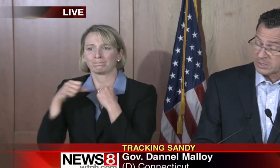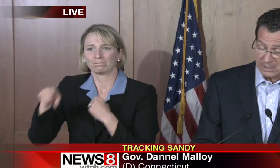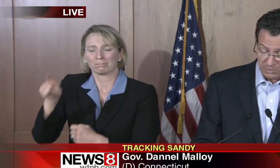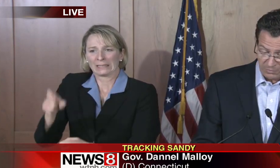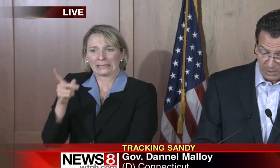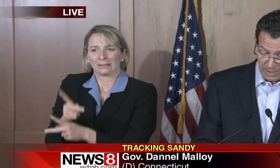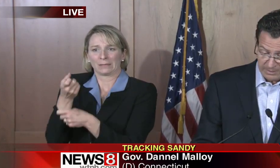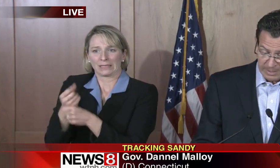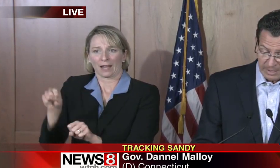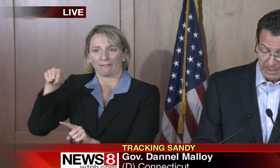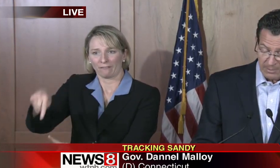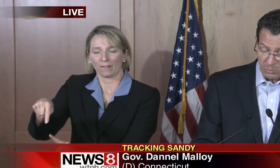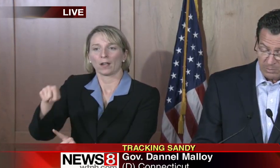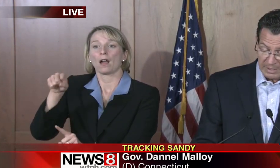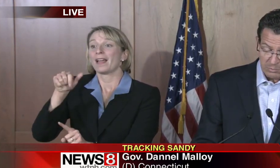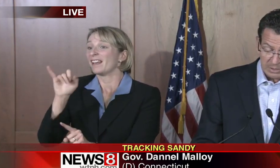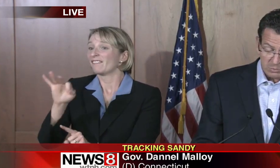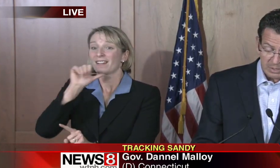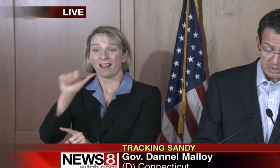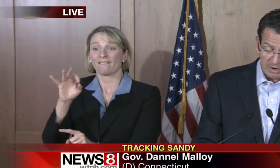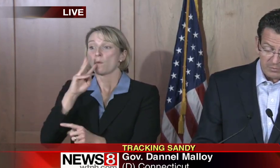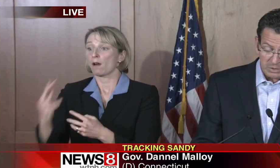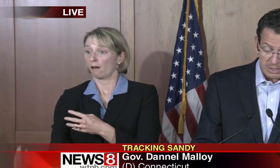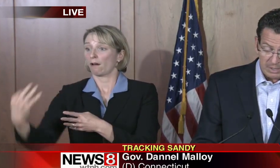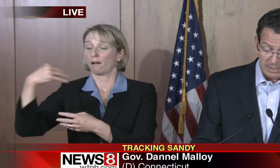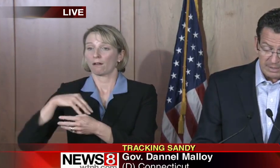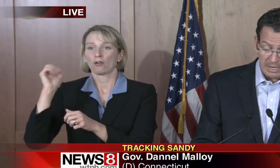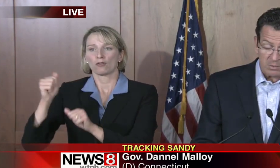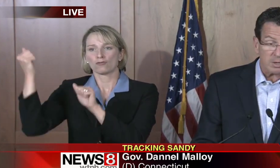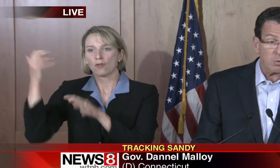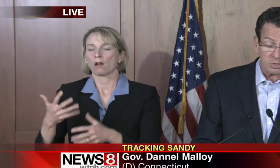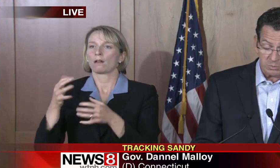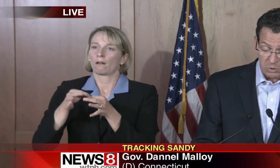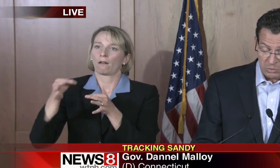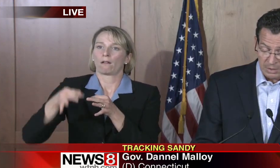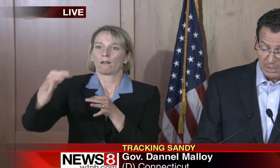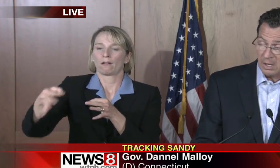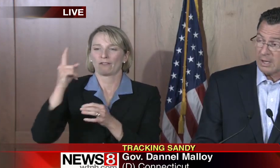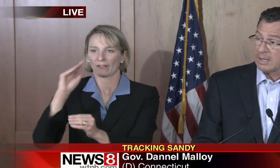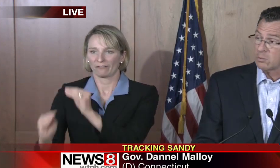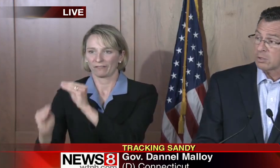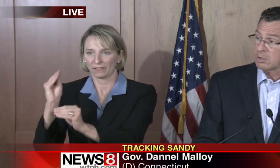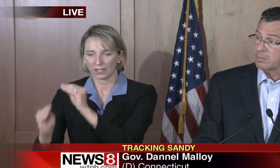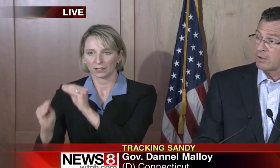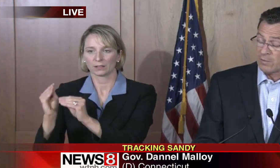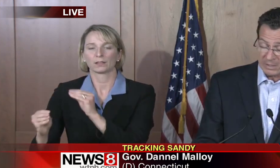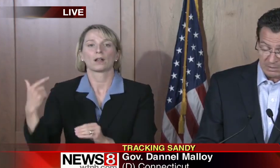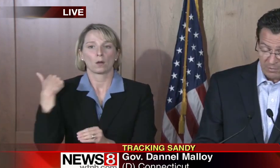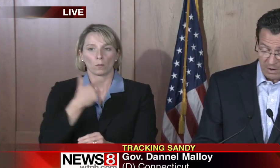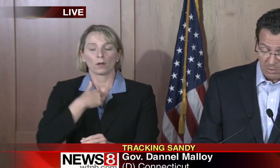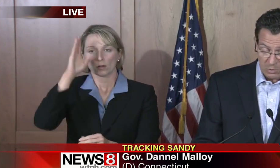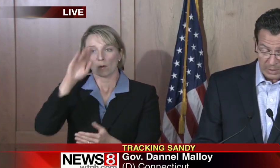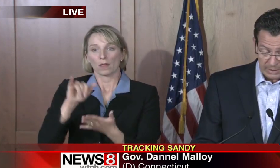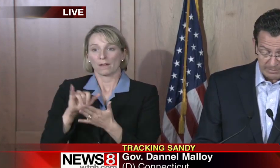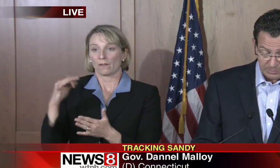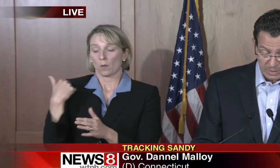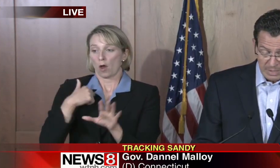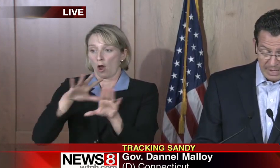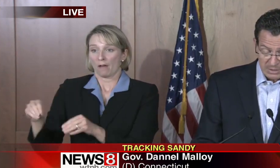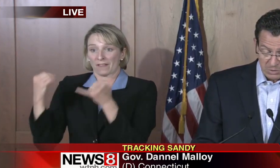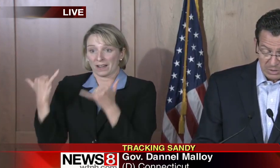before the potential flood, we'll make the restoration efforts in the area more smooth and will be affected far more